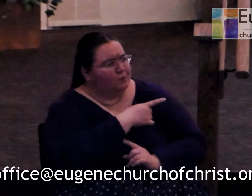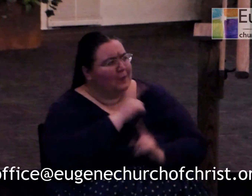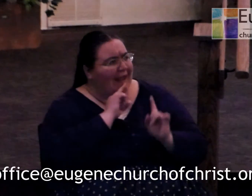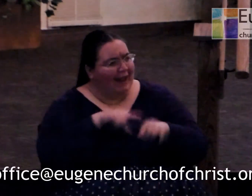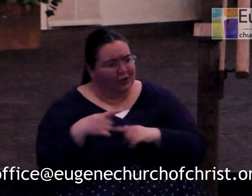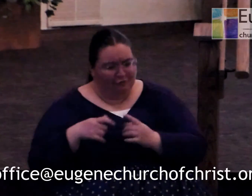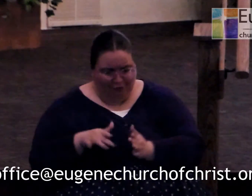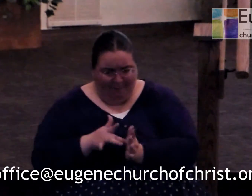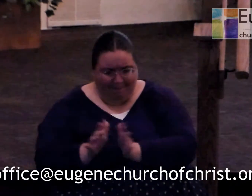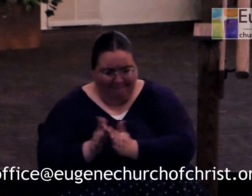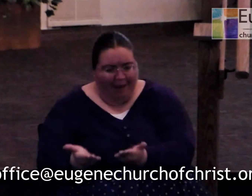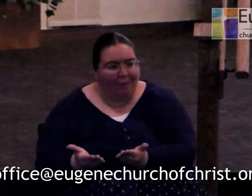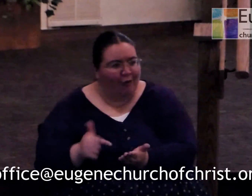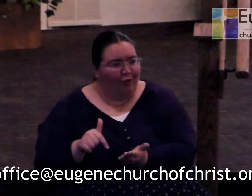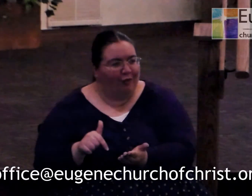world is lost because Jesus talks about a lost world.